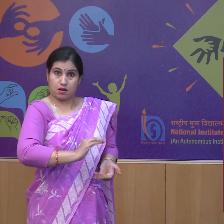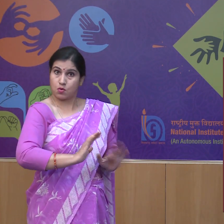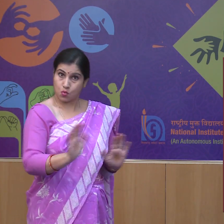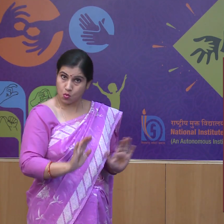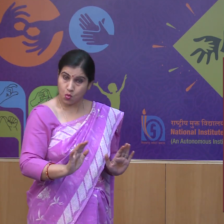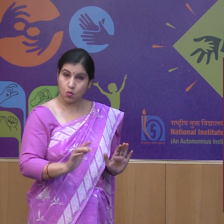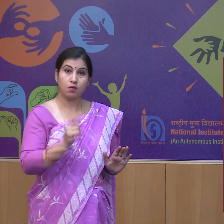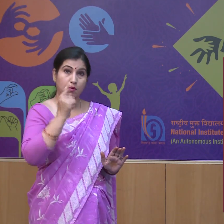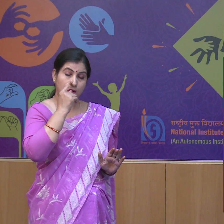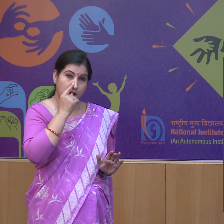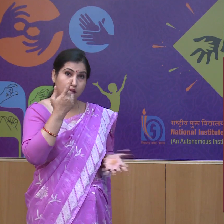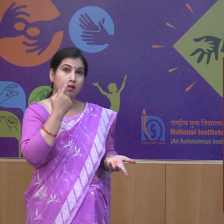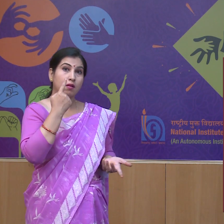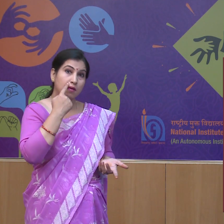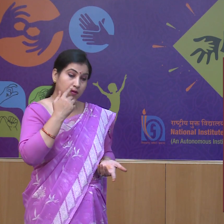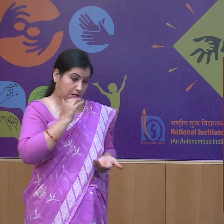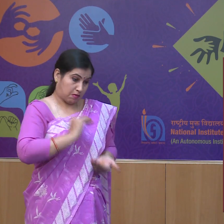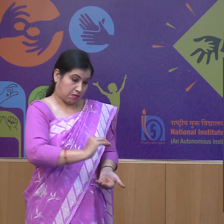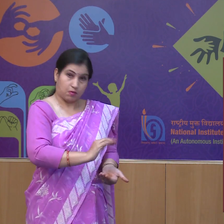a natural born heir,